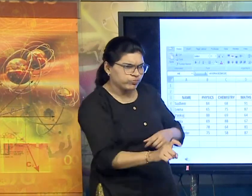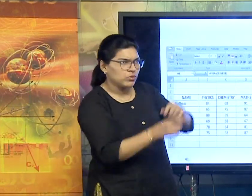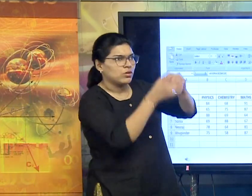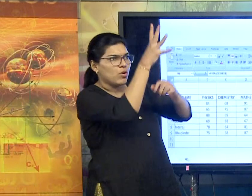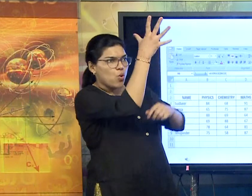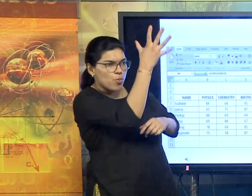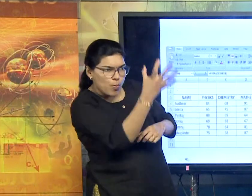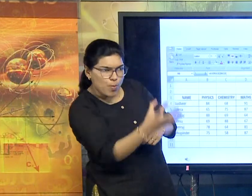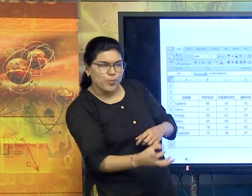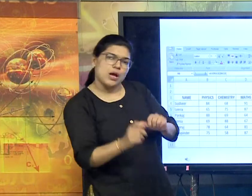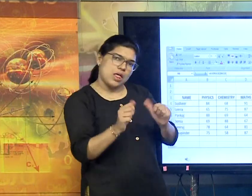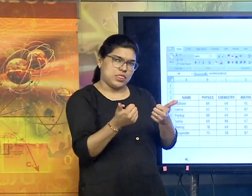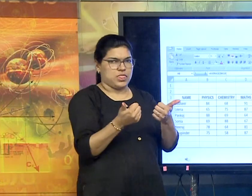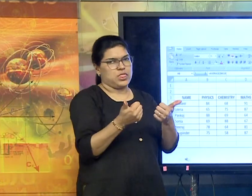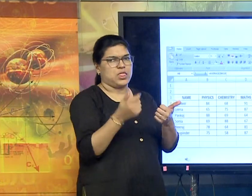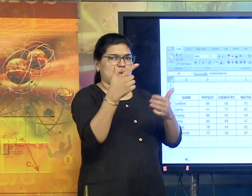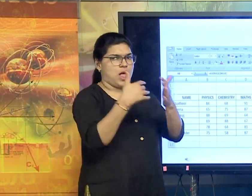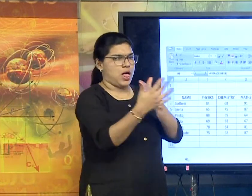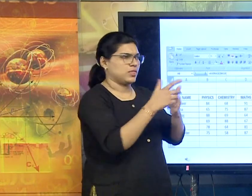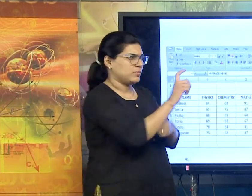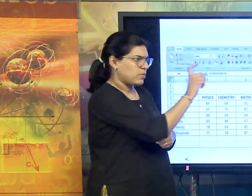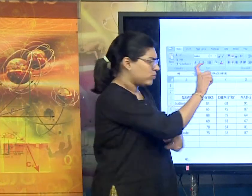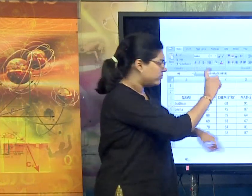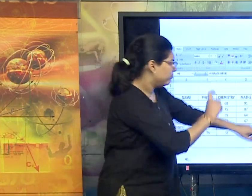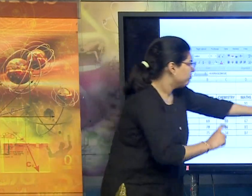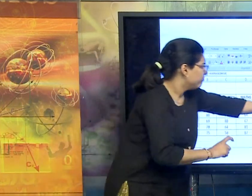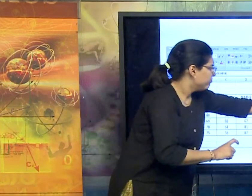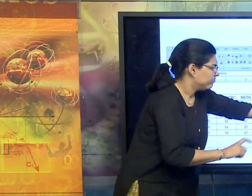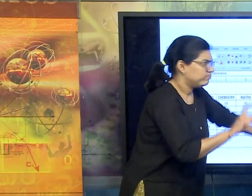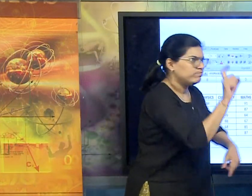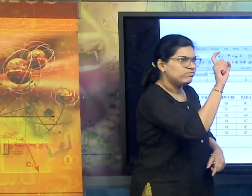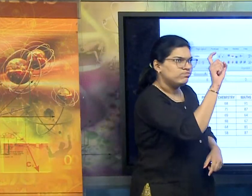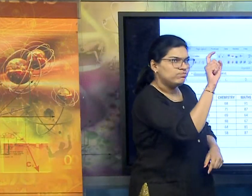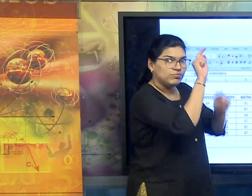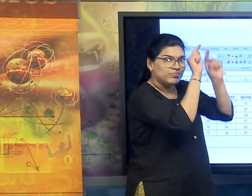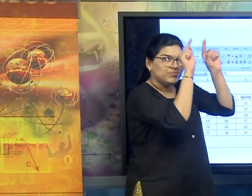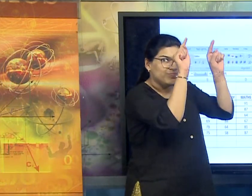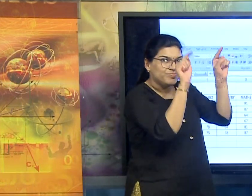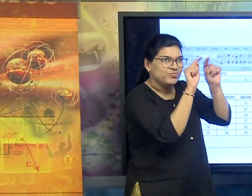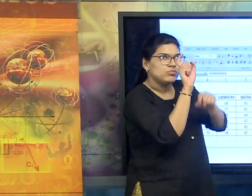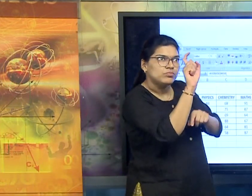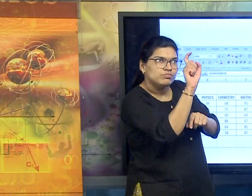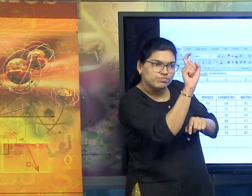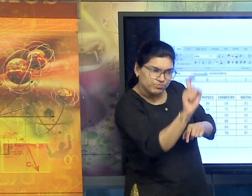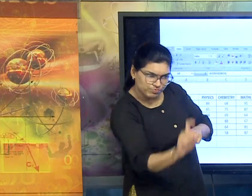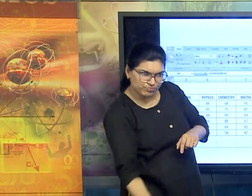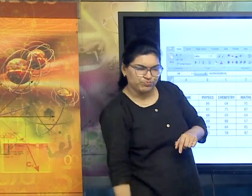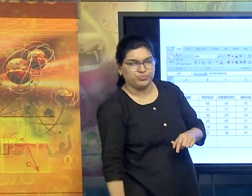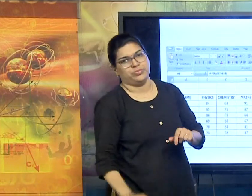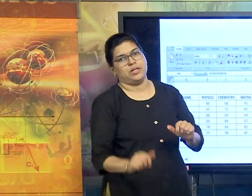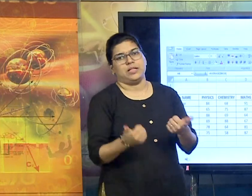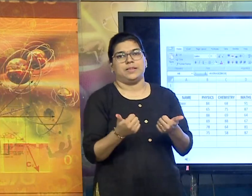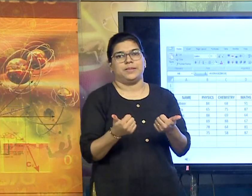You can again here you can drag that formula for finding the average for all those